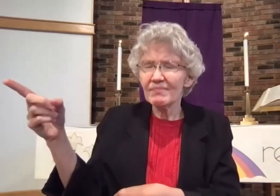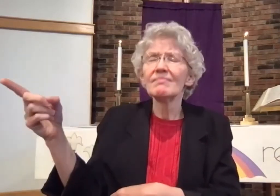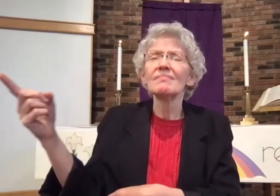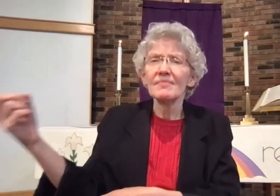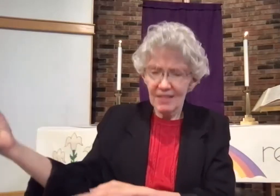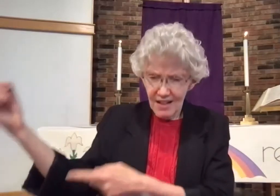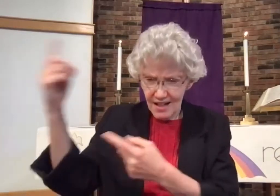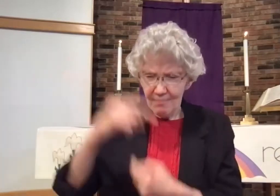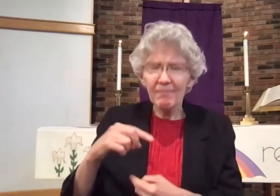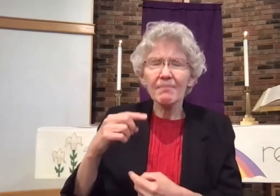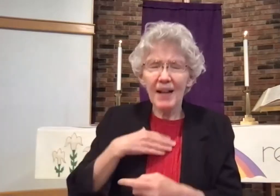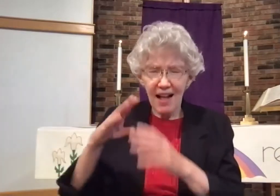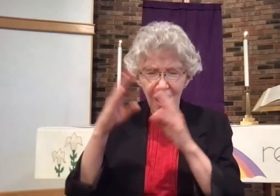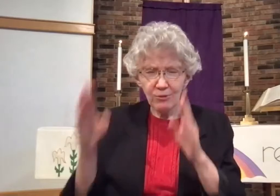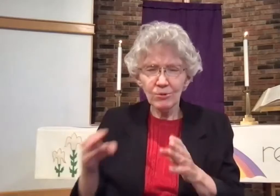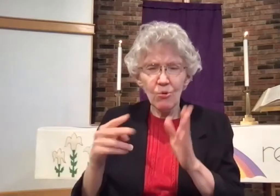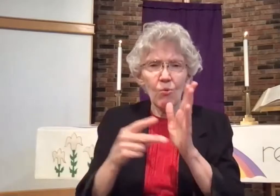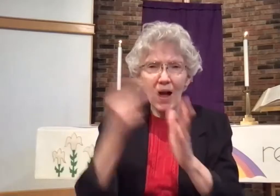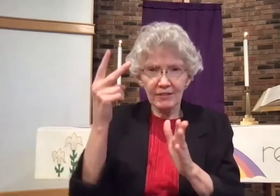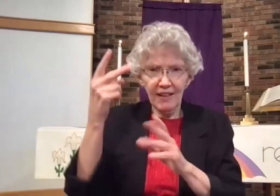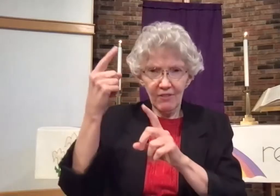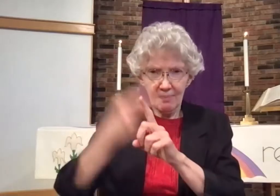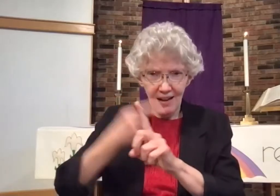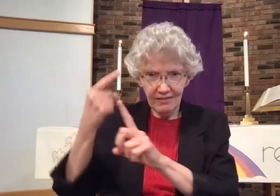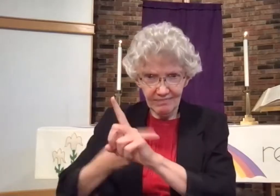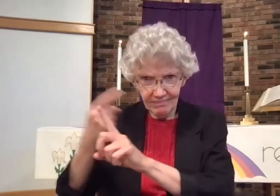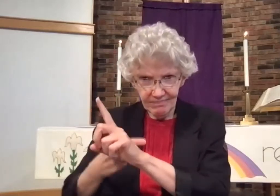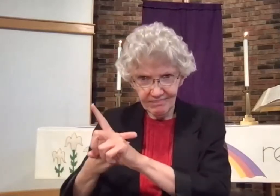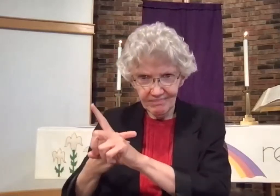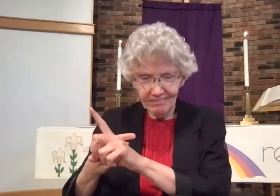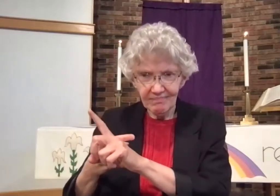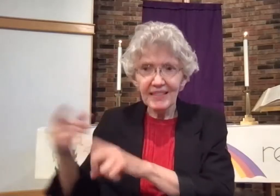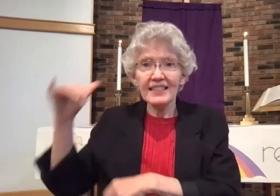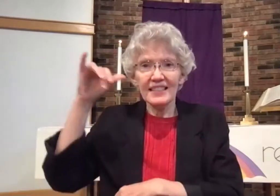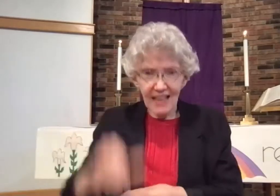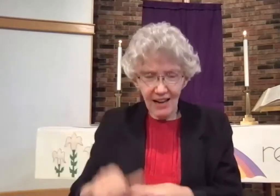Second, I want Mr. Vandenbroek to come to my house every month